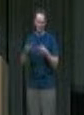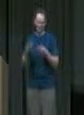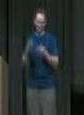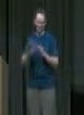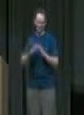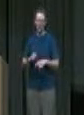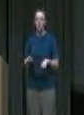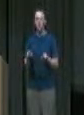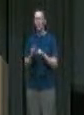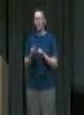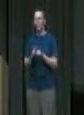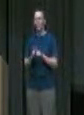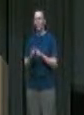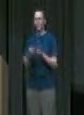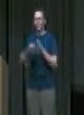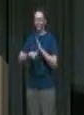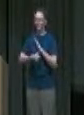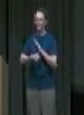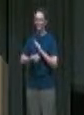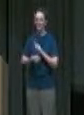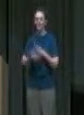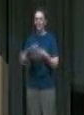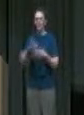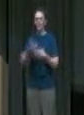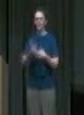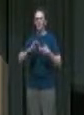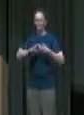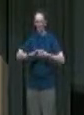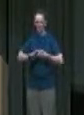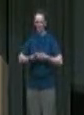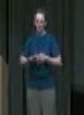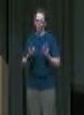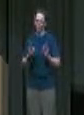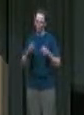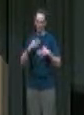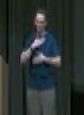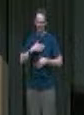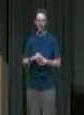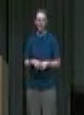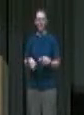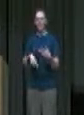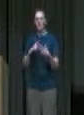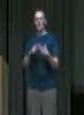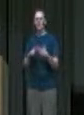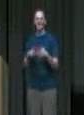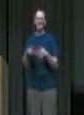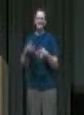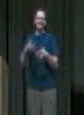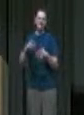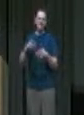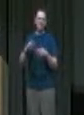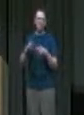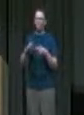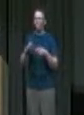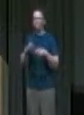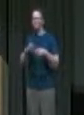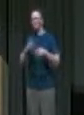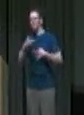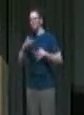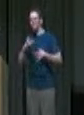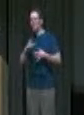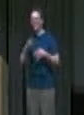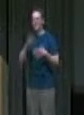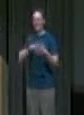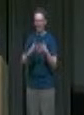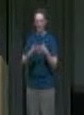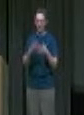we wouldn't be here today if it wasn't for everybody. And then touch a little bit on a tentative schedule looking forward and when we can expect to